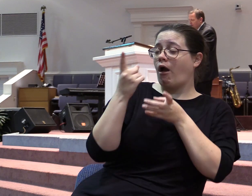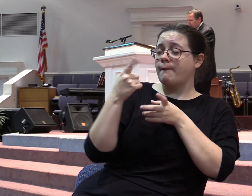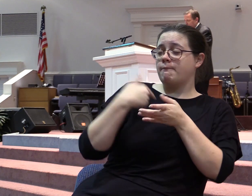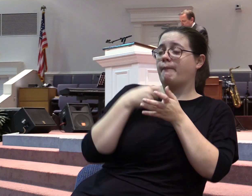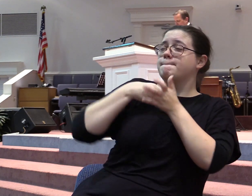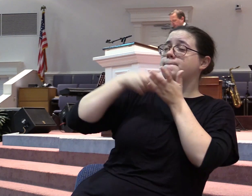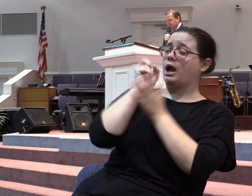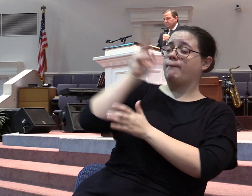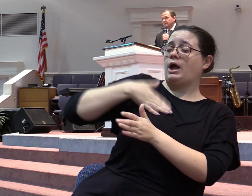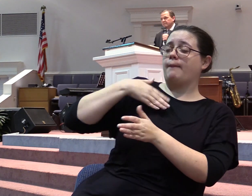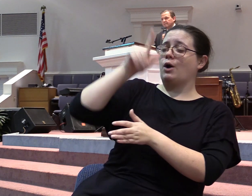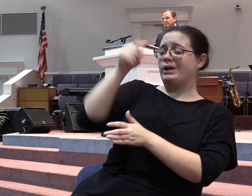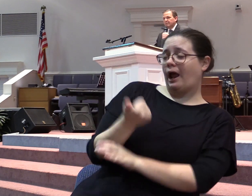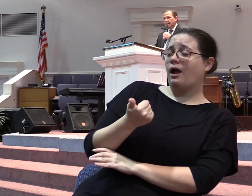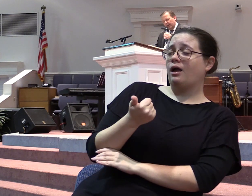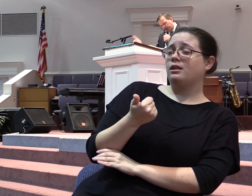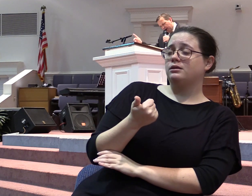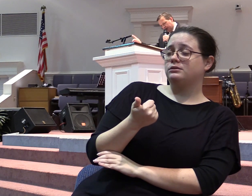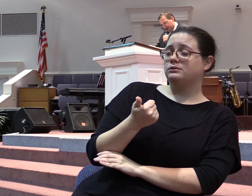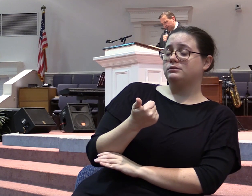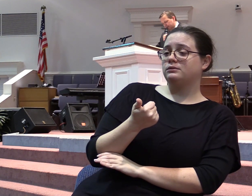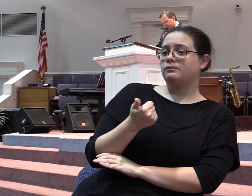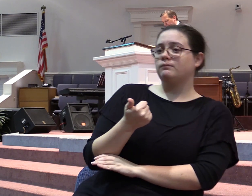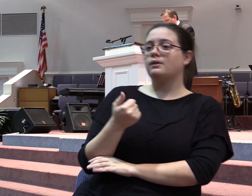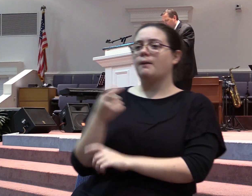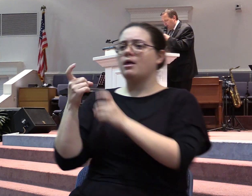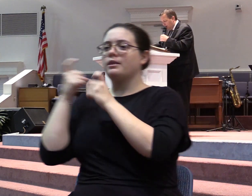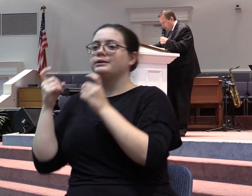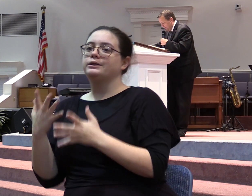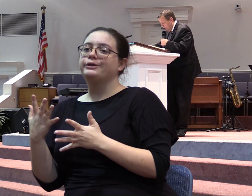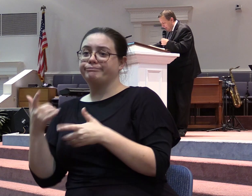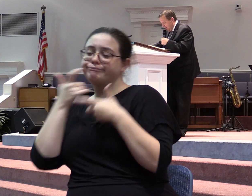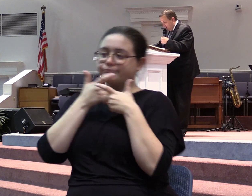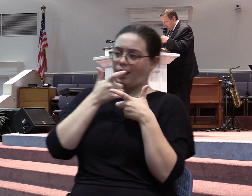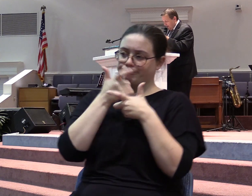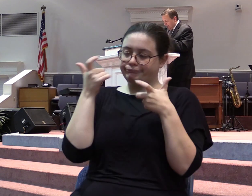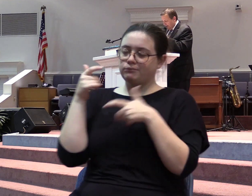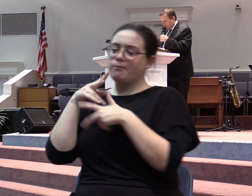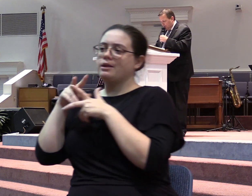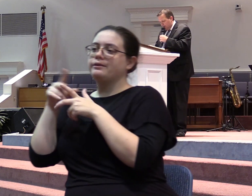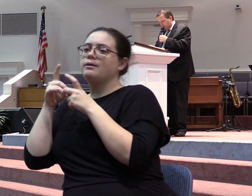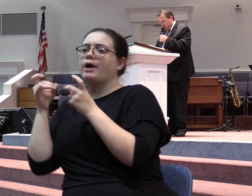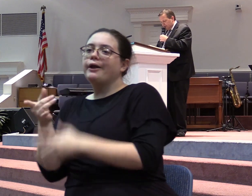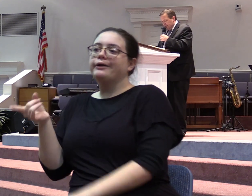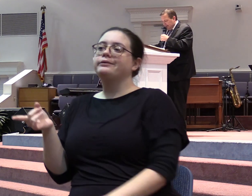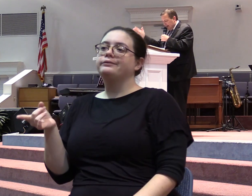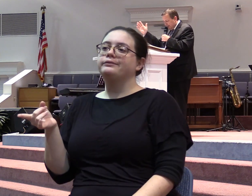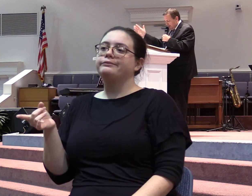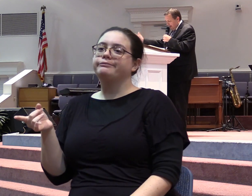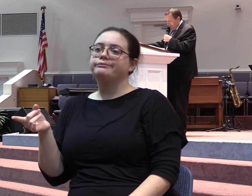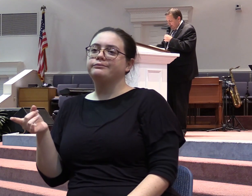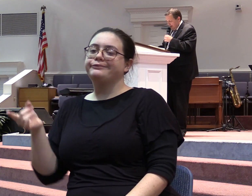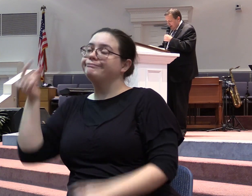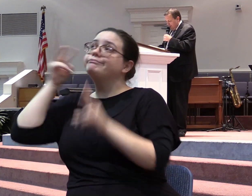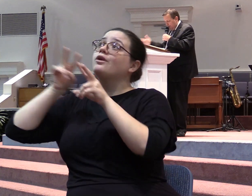all that I possess. And the publican, standing afar off, would not lift so much his eyes